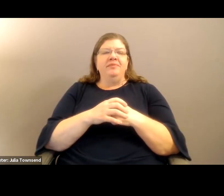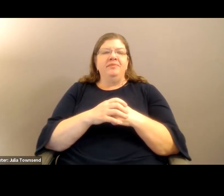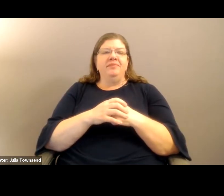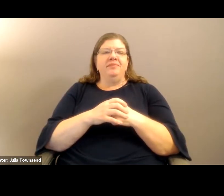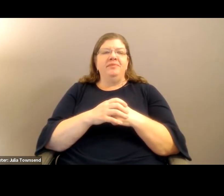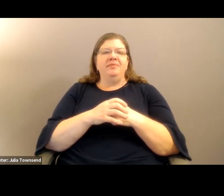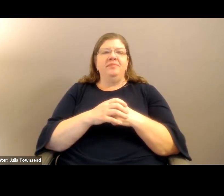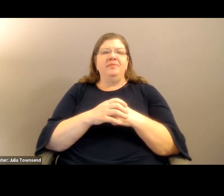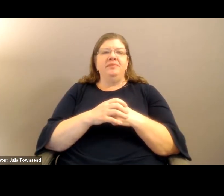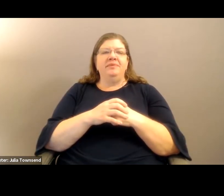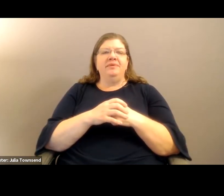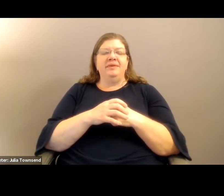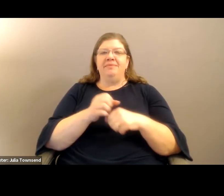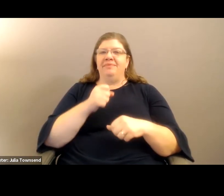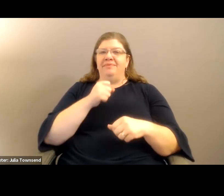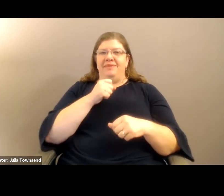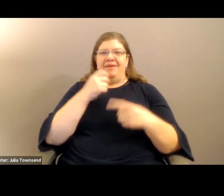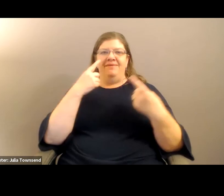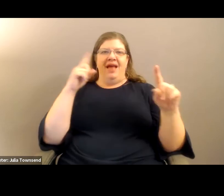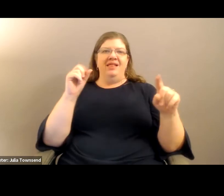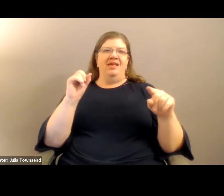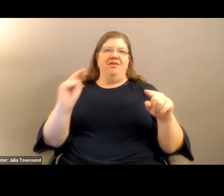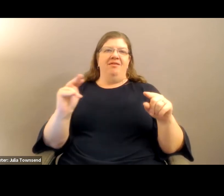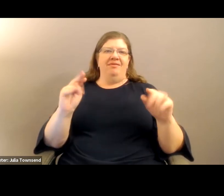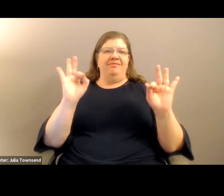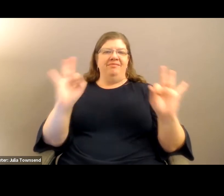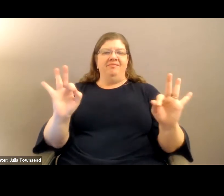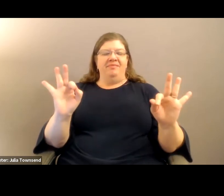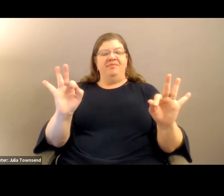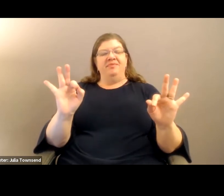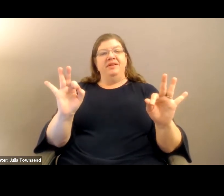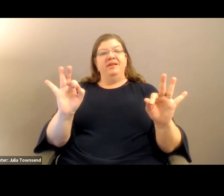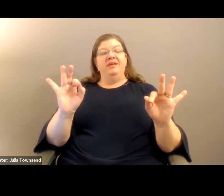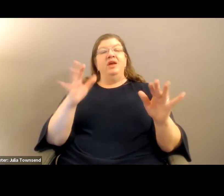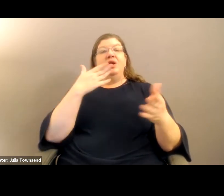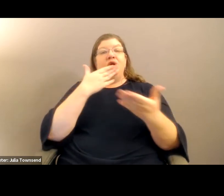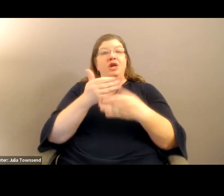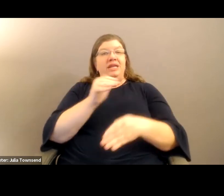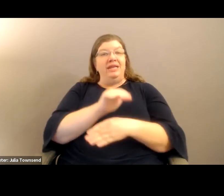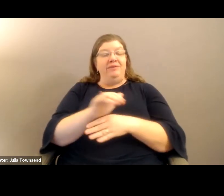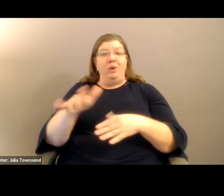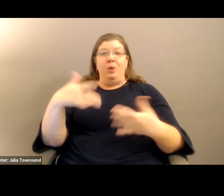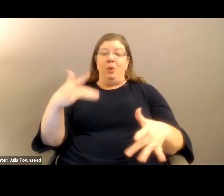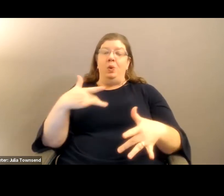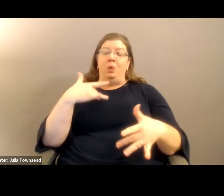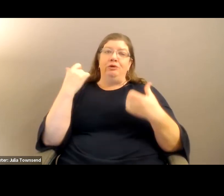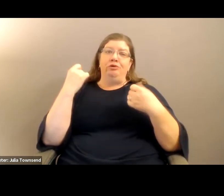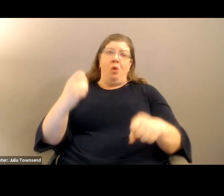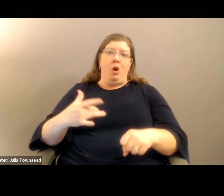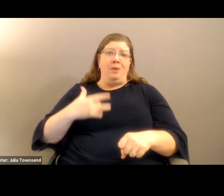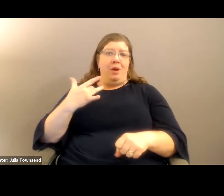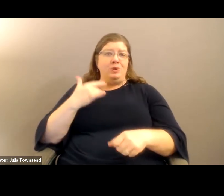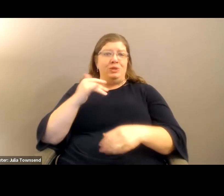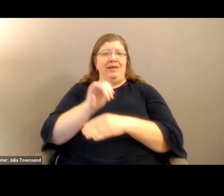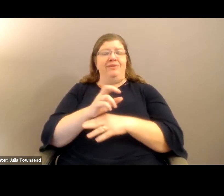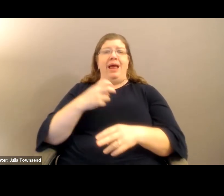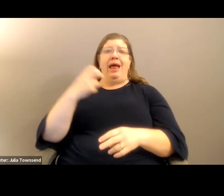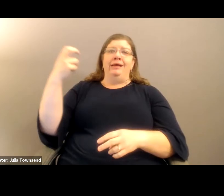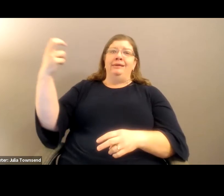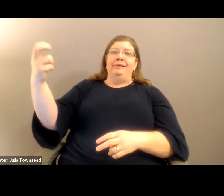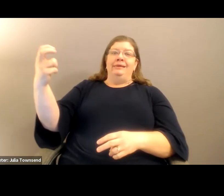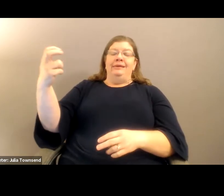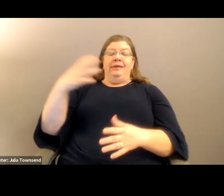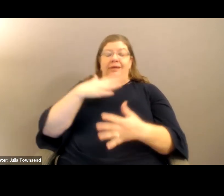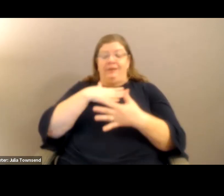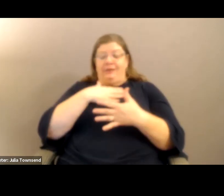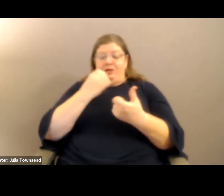Okay, now it's on. So good evening, board members. It's been quite an emotional evening. I sat in the back and was just